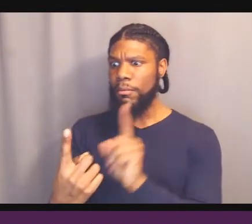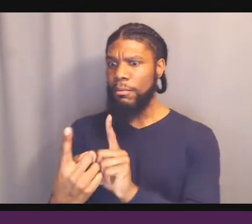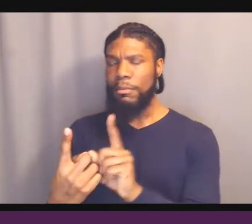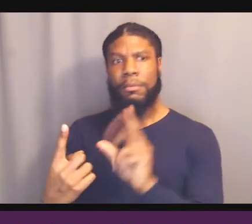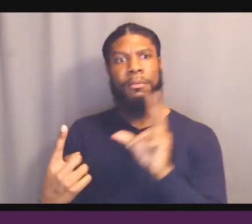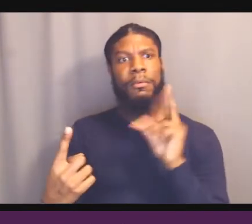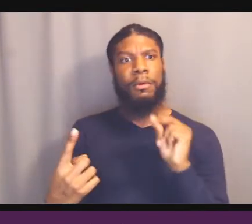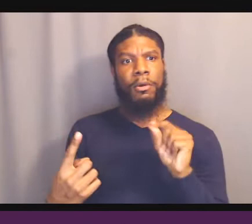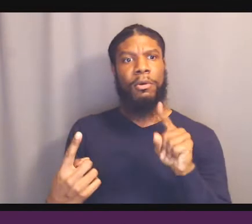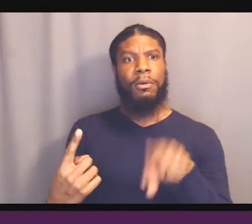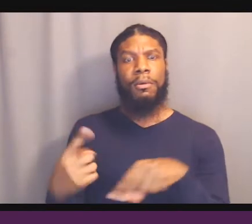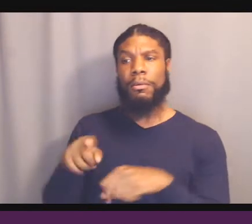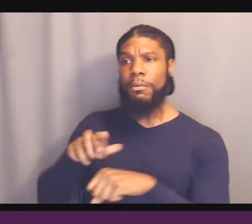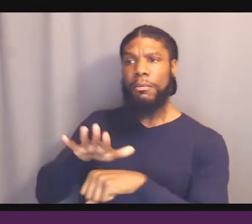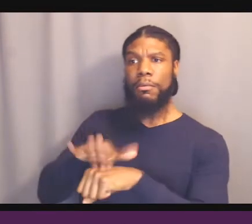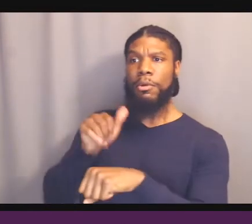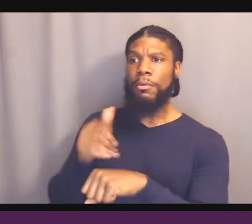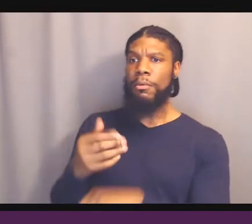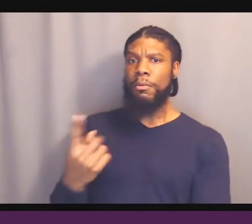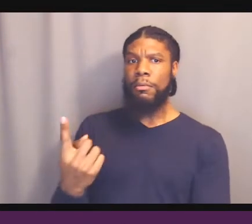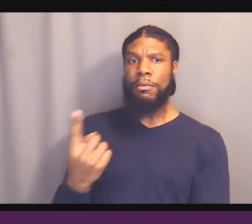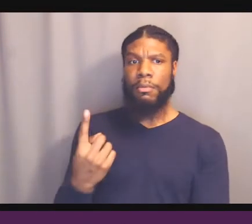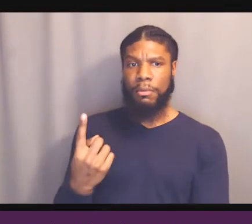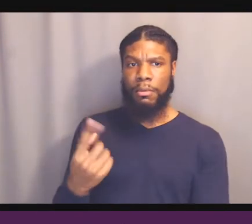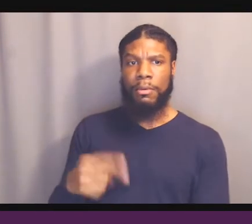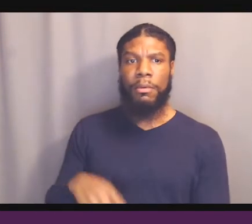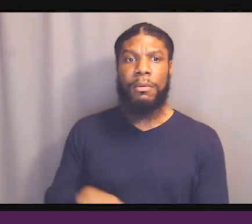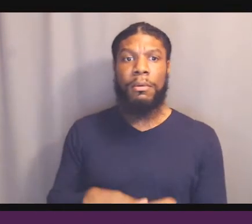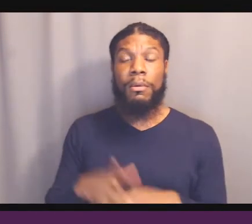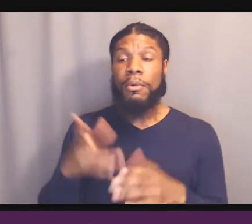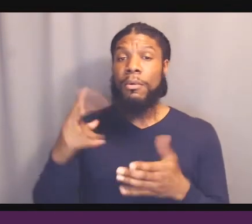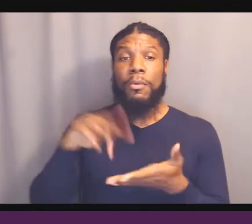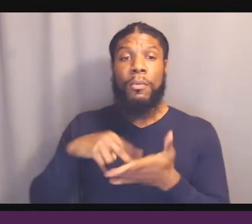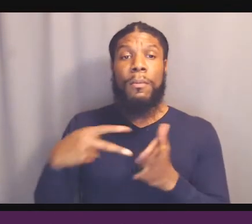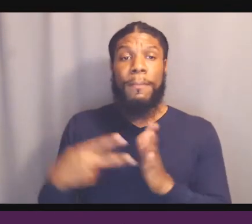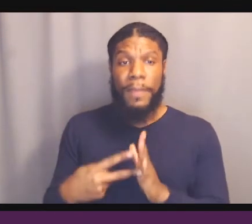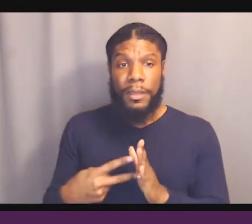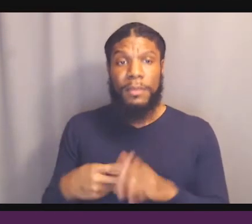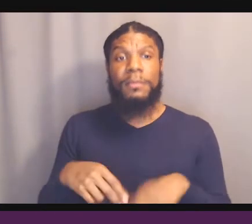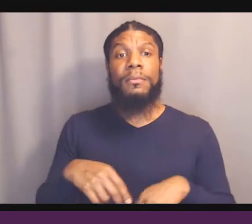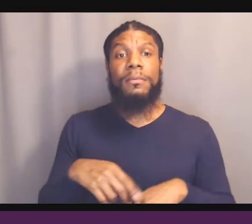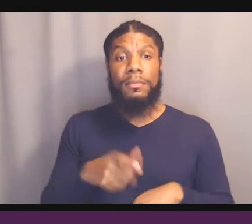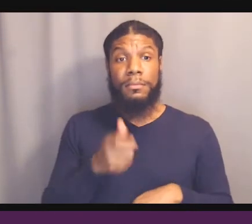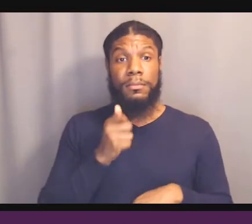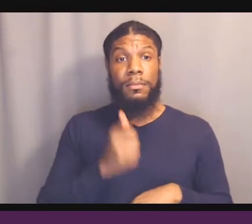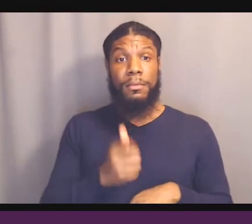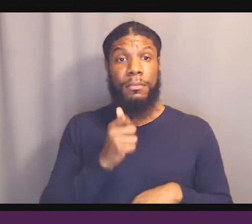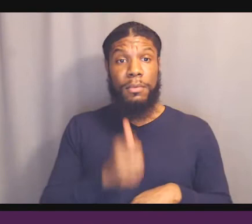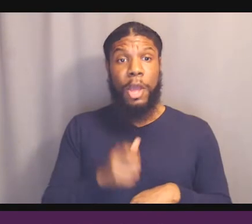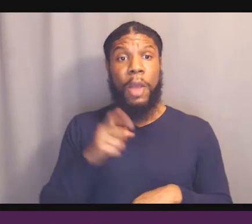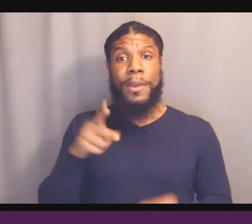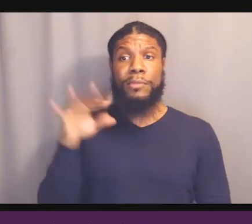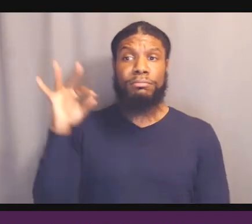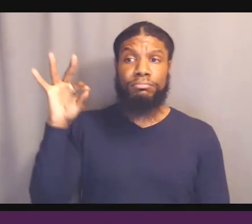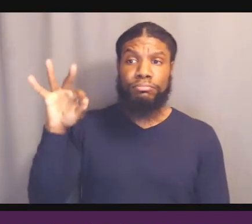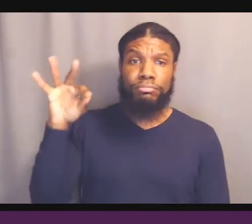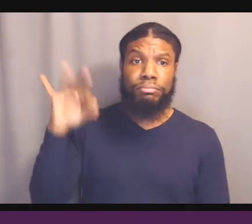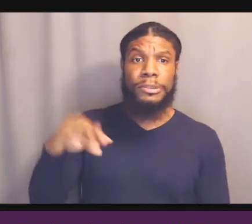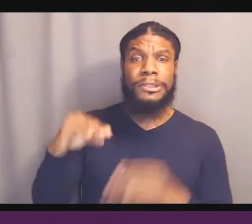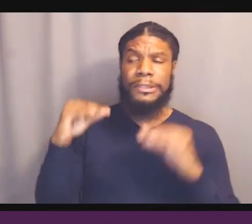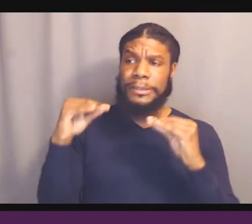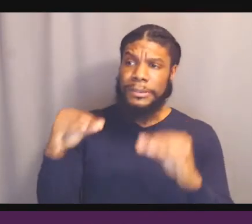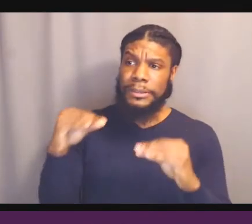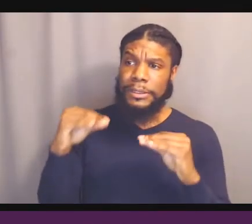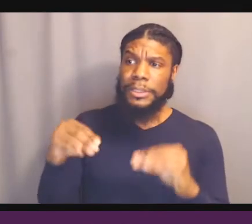what that means. That literally means he positioned himself and kept talking to her